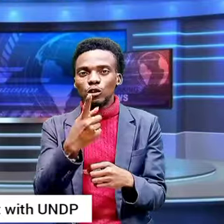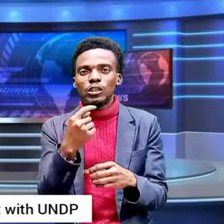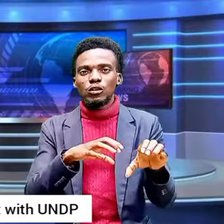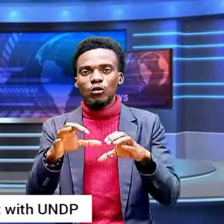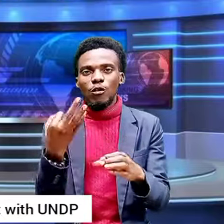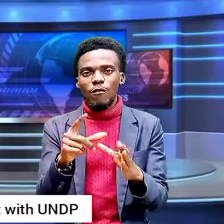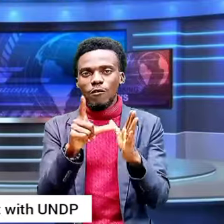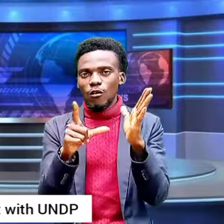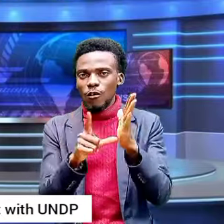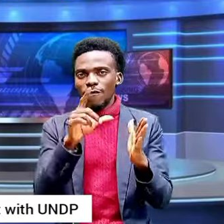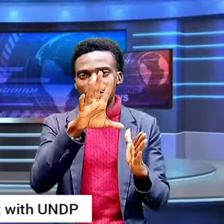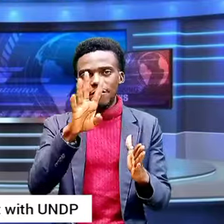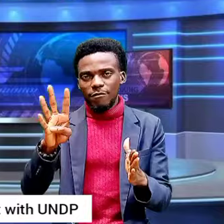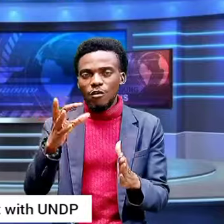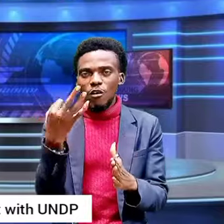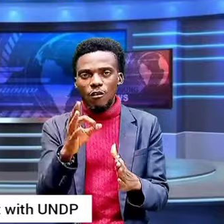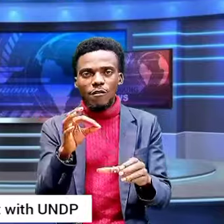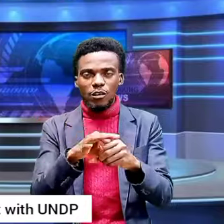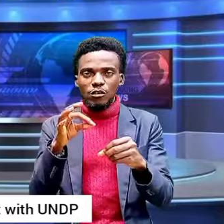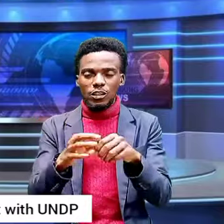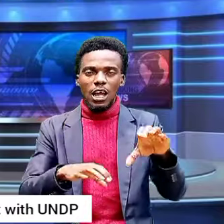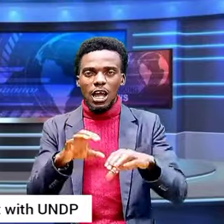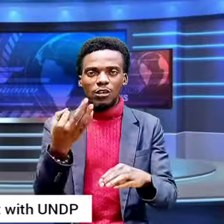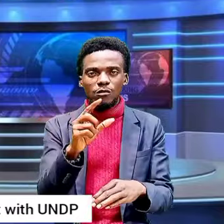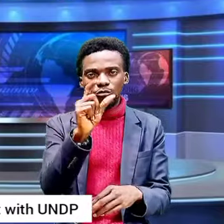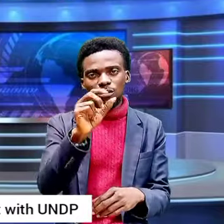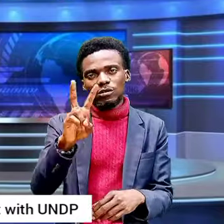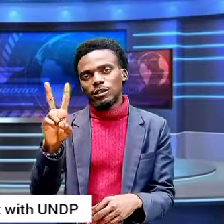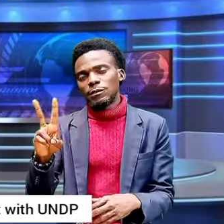Clause 54 of the Electoral Act of 2022.